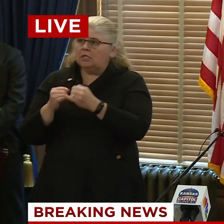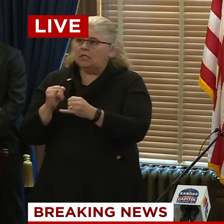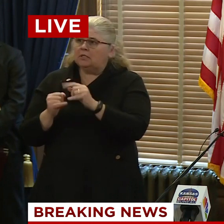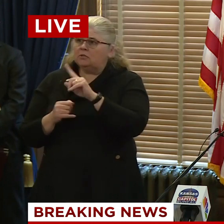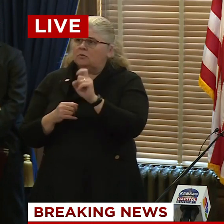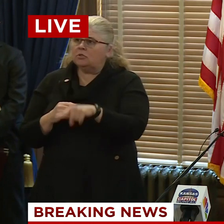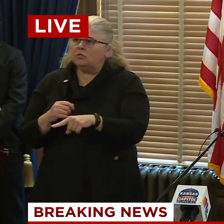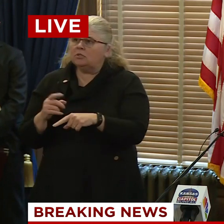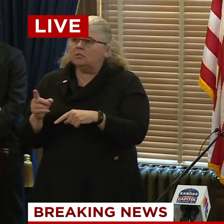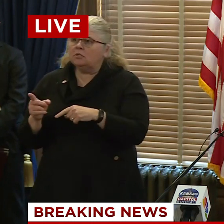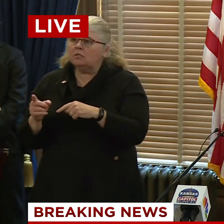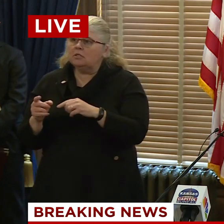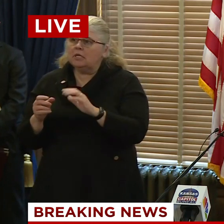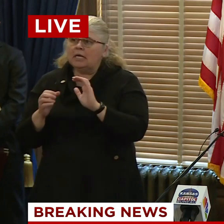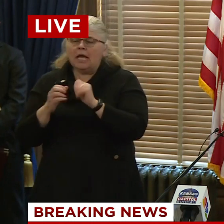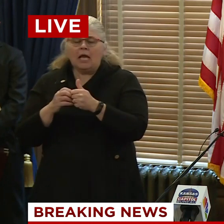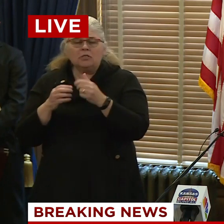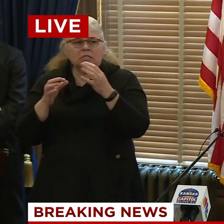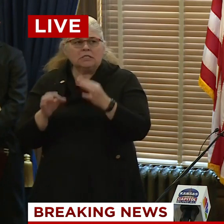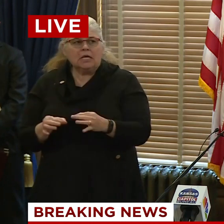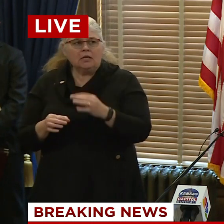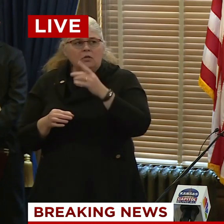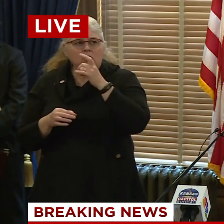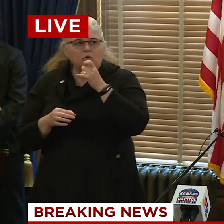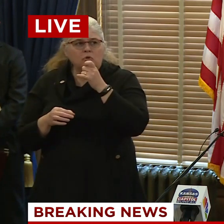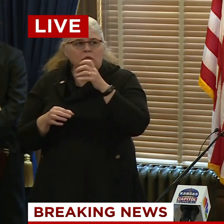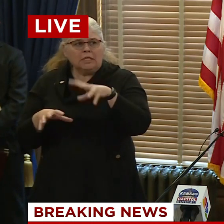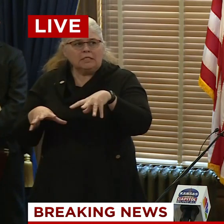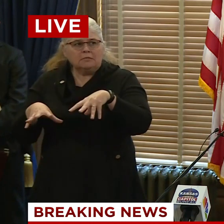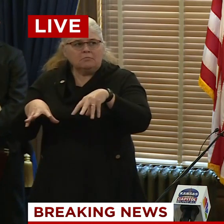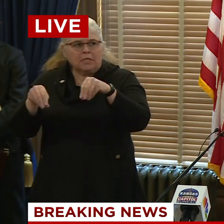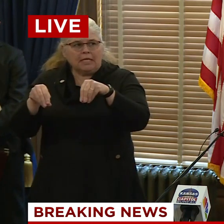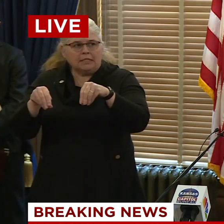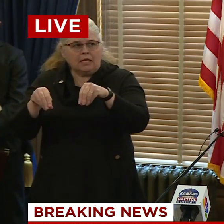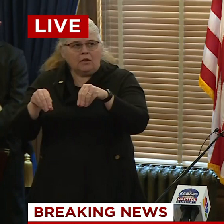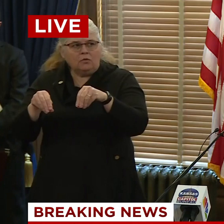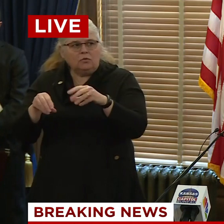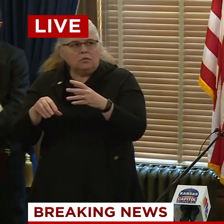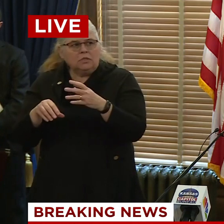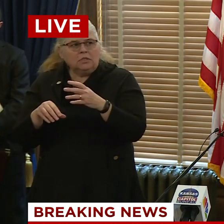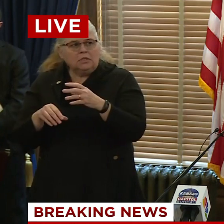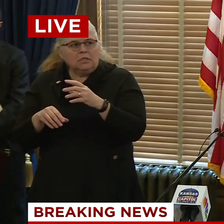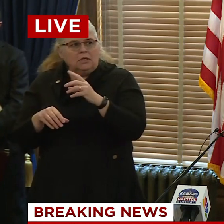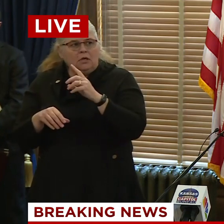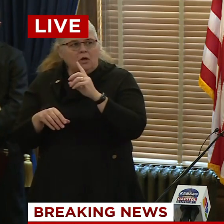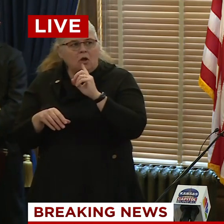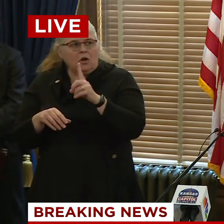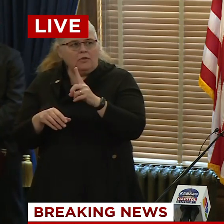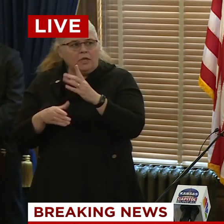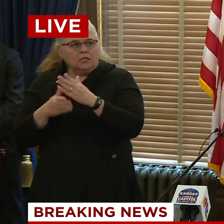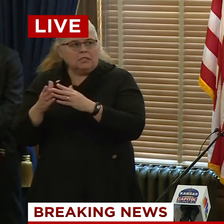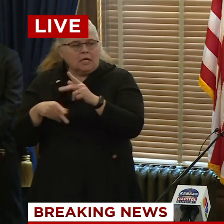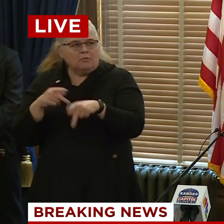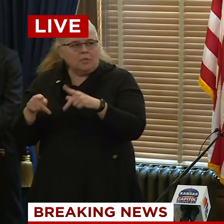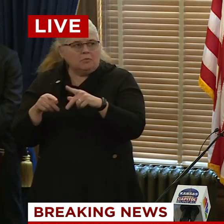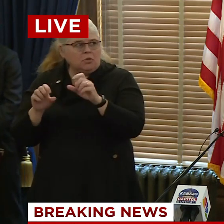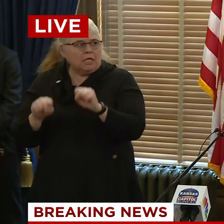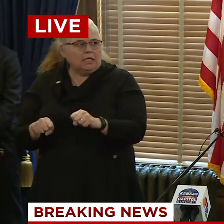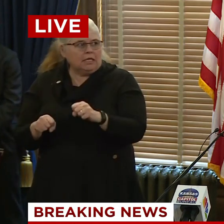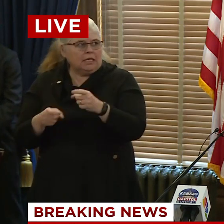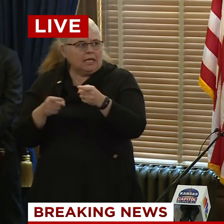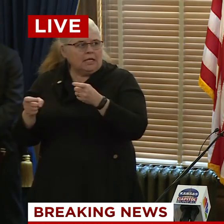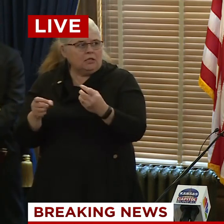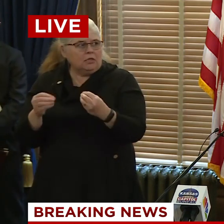does it get decided of who's getting blacked out? Is there some people that can handle it more than others?